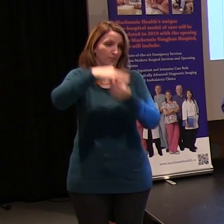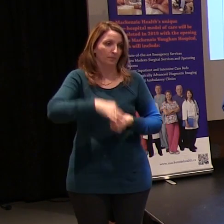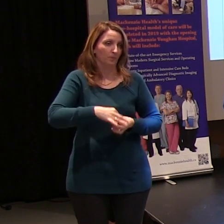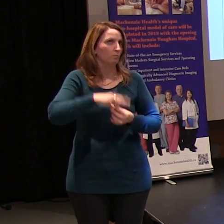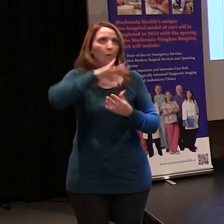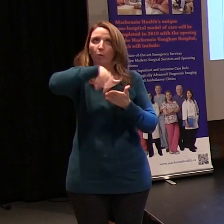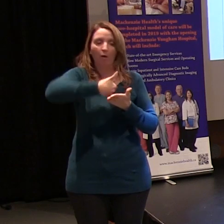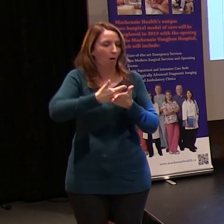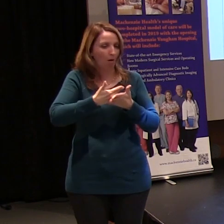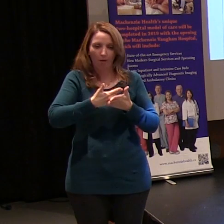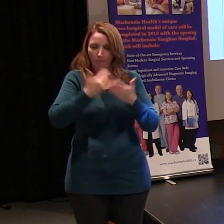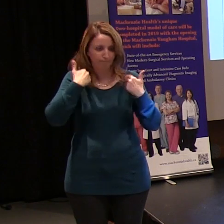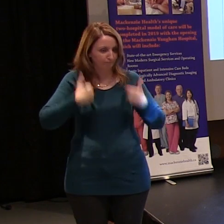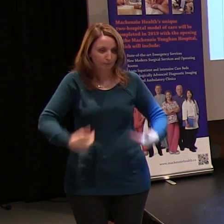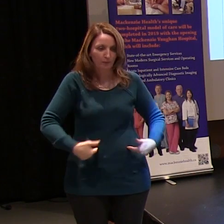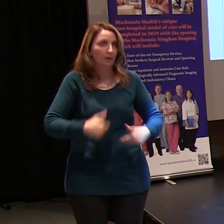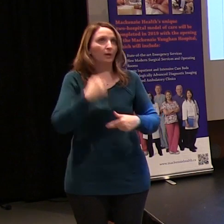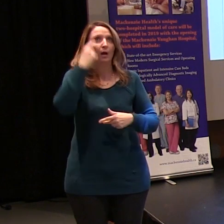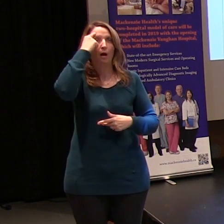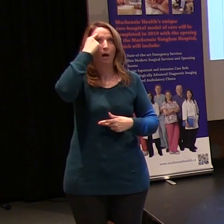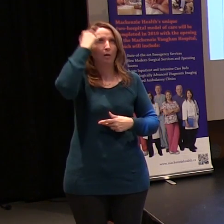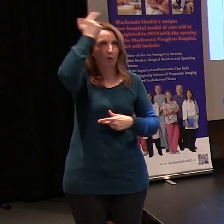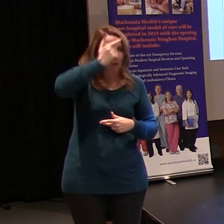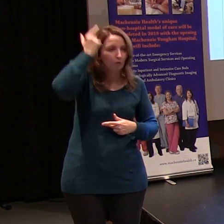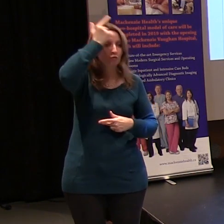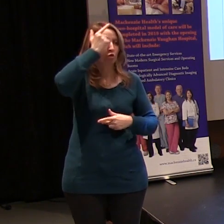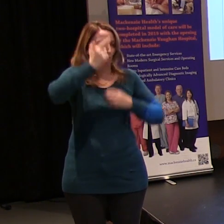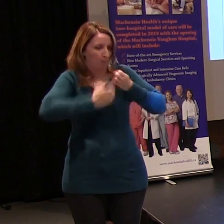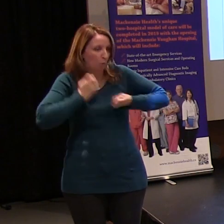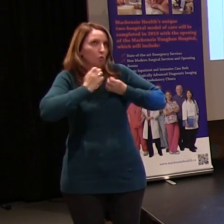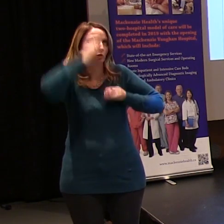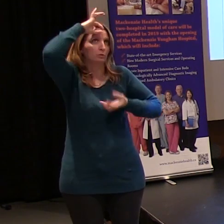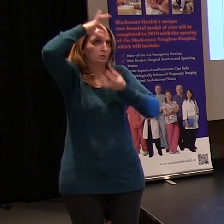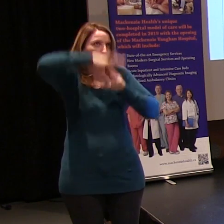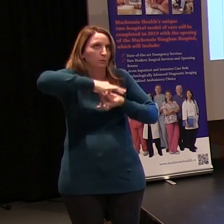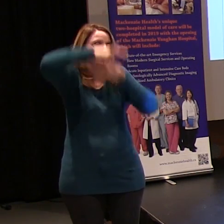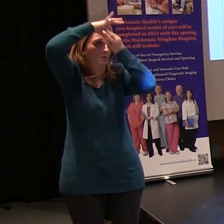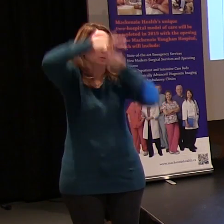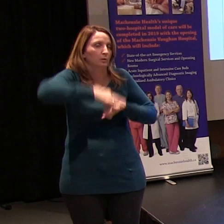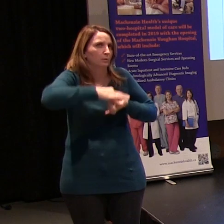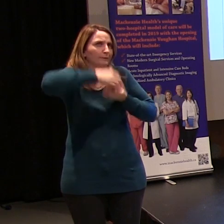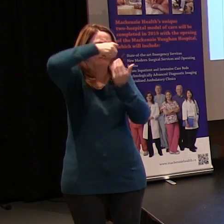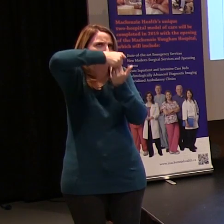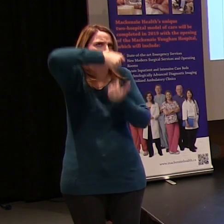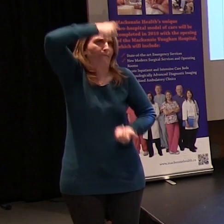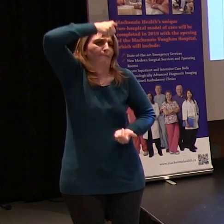human. The rational and the emotional coming together. It's two poles that cannot be